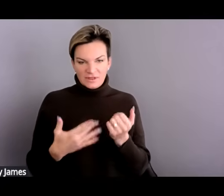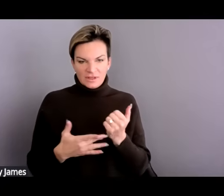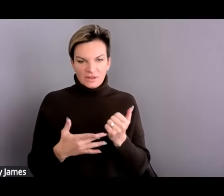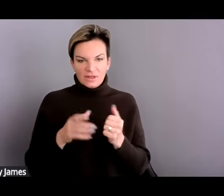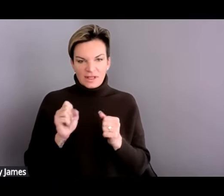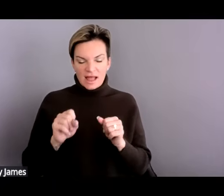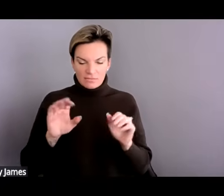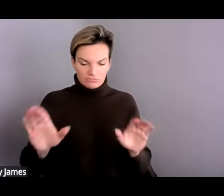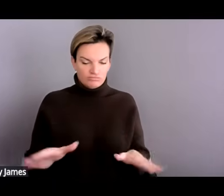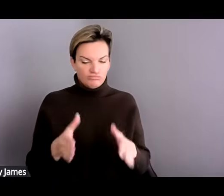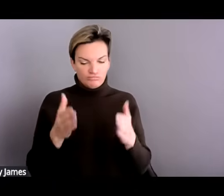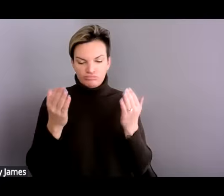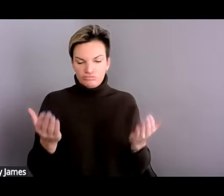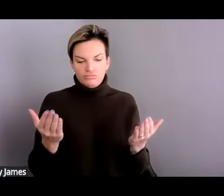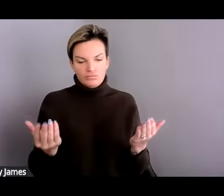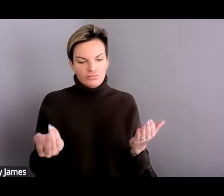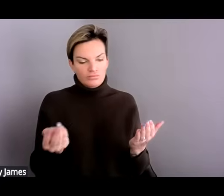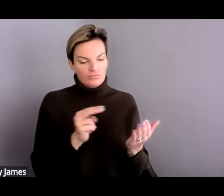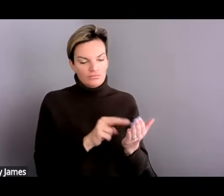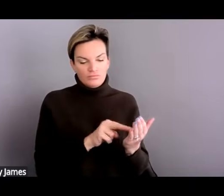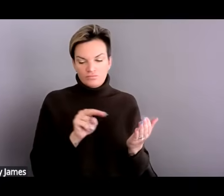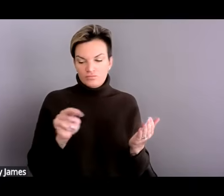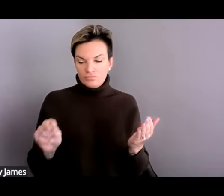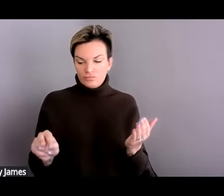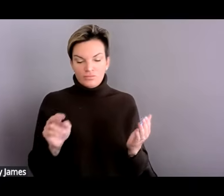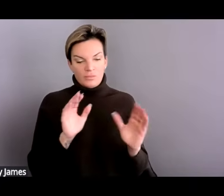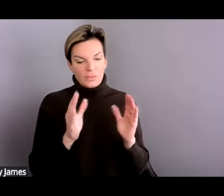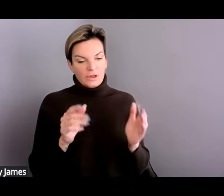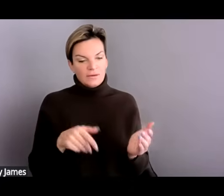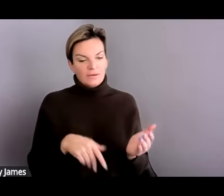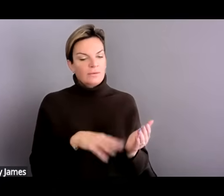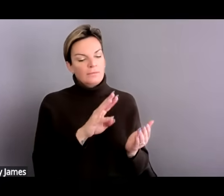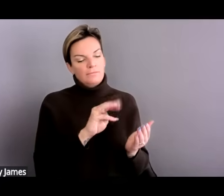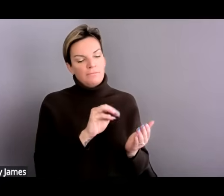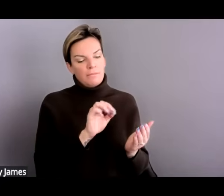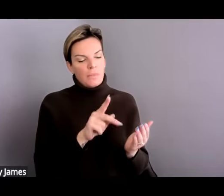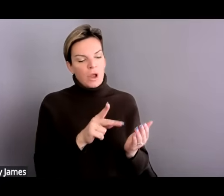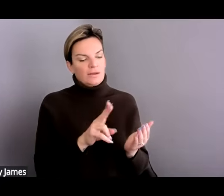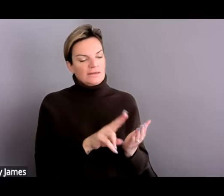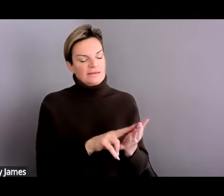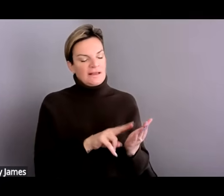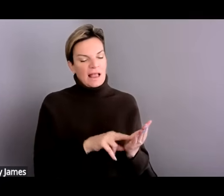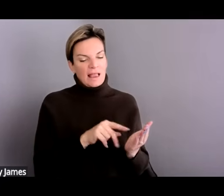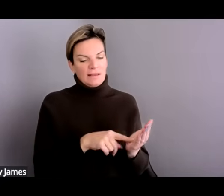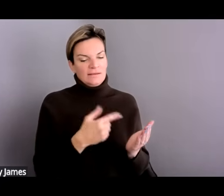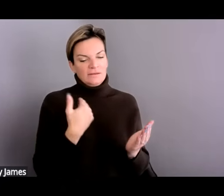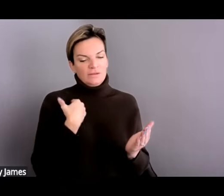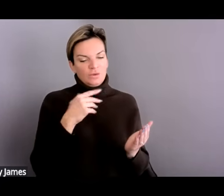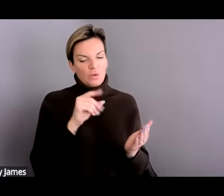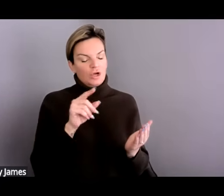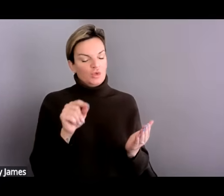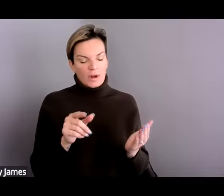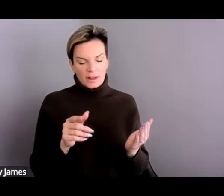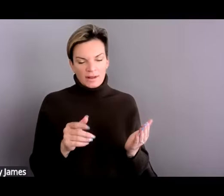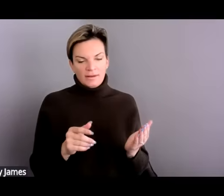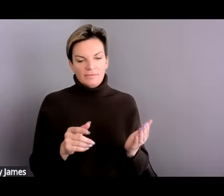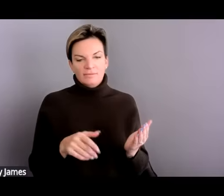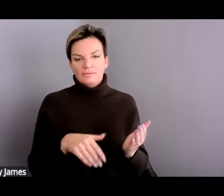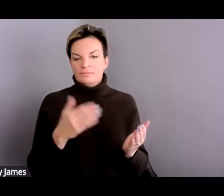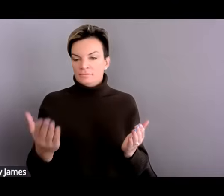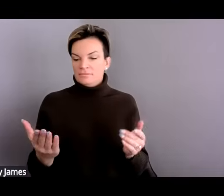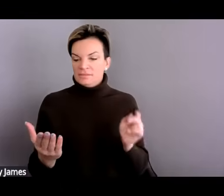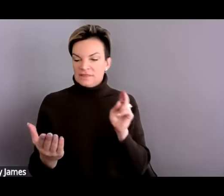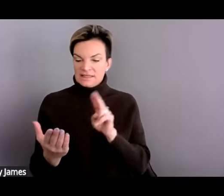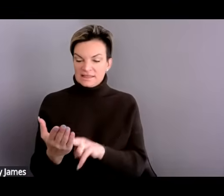those signatures and say, you know, Mark Brewer signed this as circulator back in 2020, this petition, and he signs this